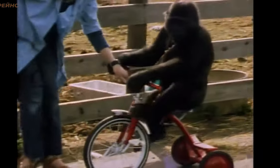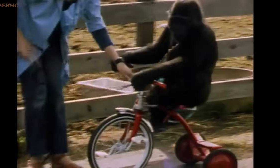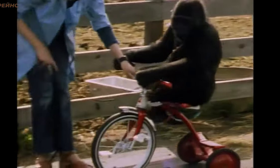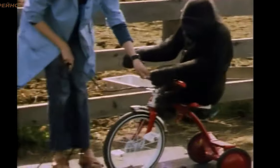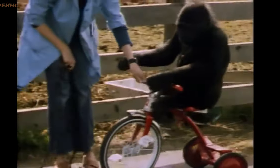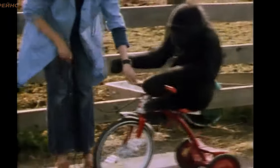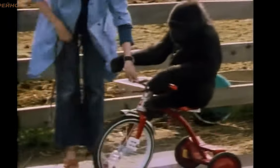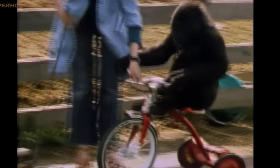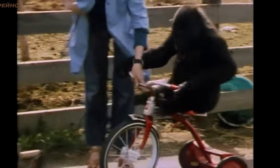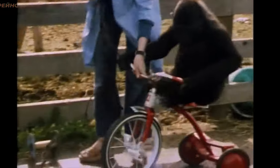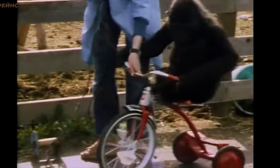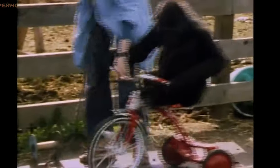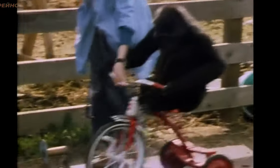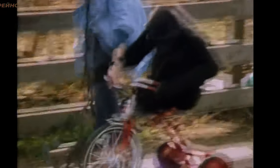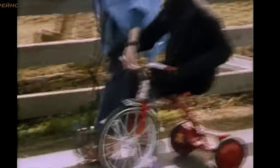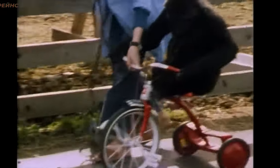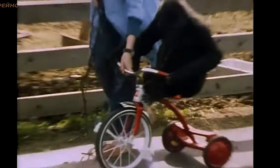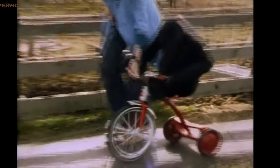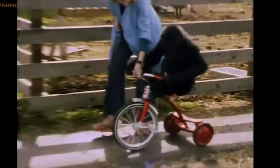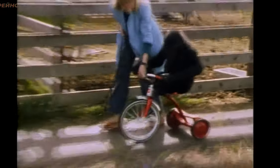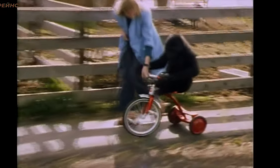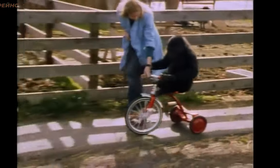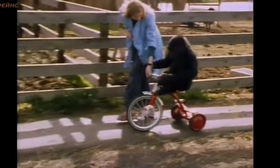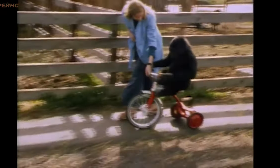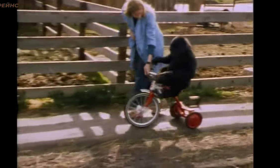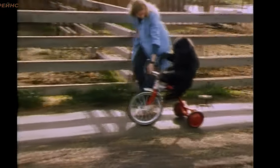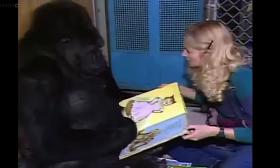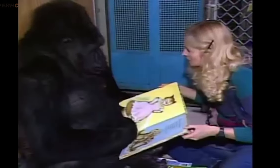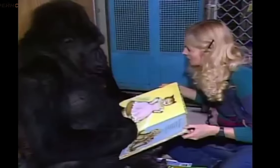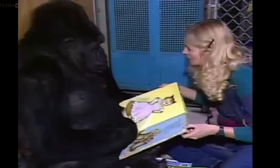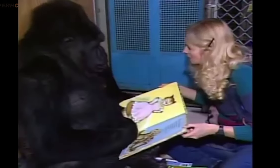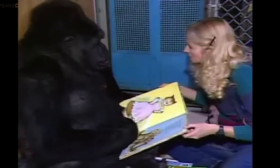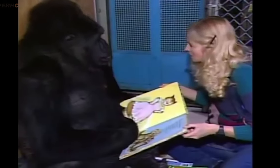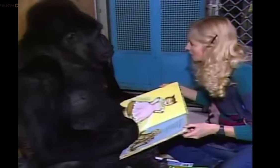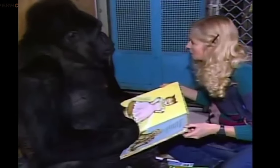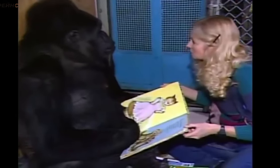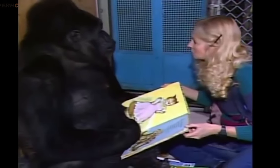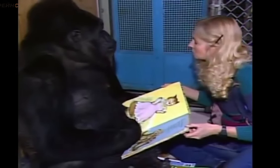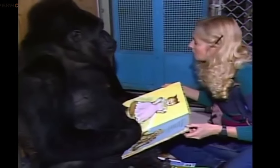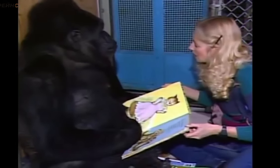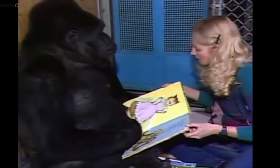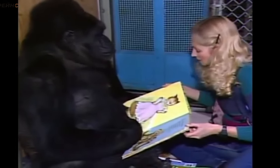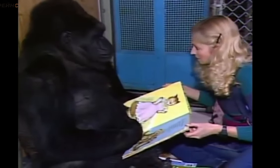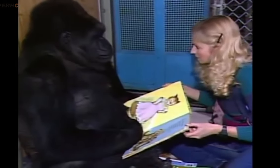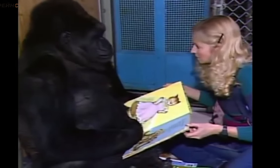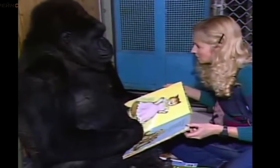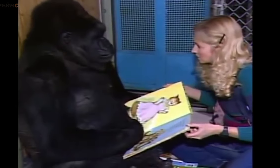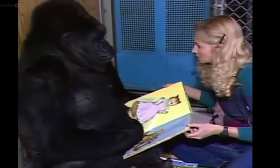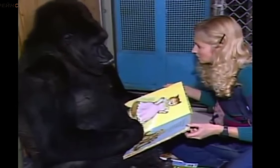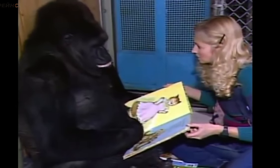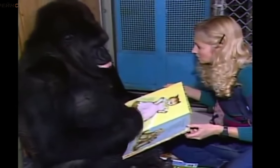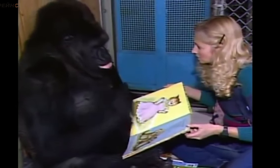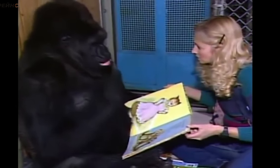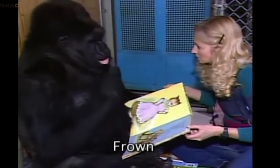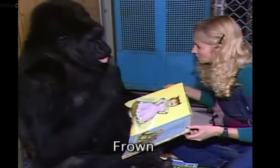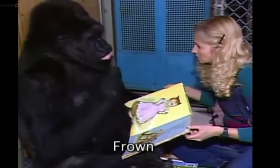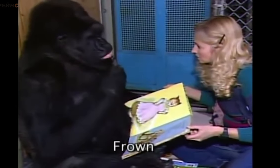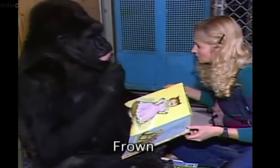also liked colorful picture books and interacting with other animals. Initially, Coco attempted to communicate with four-legged animals